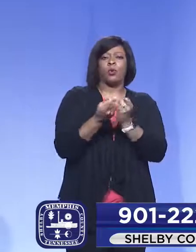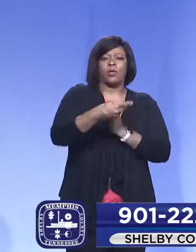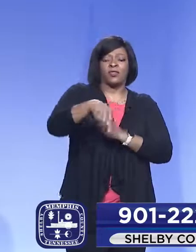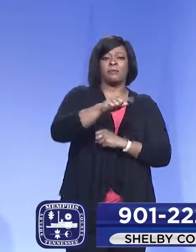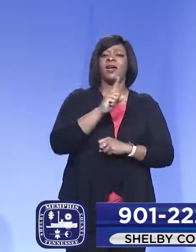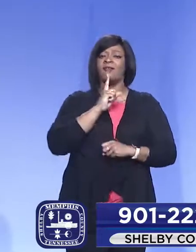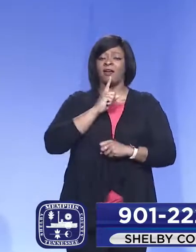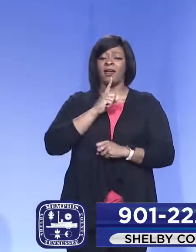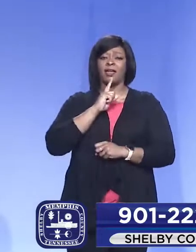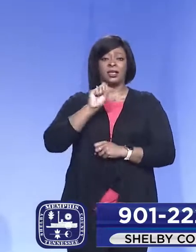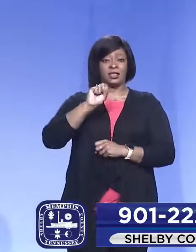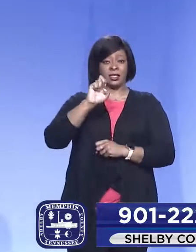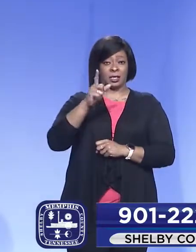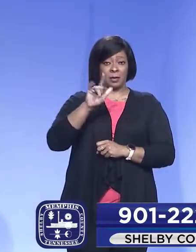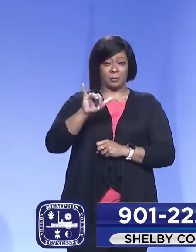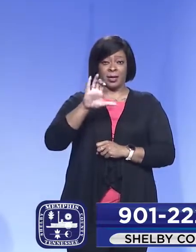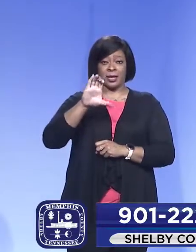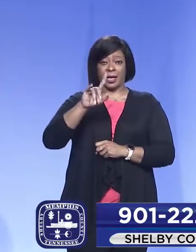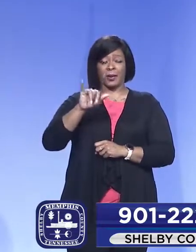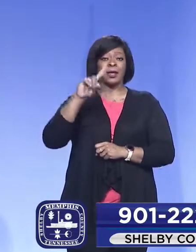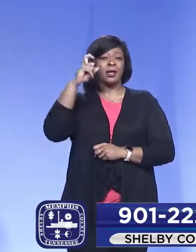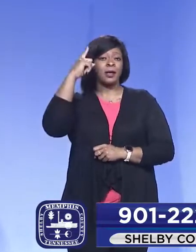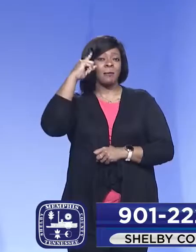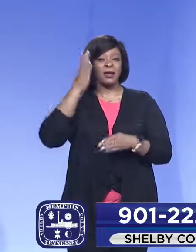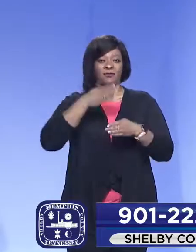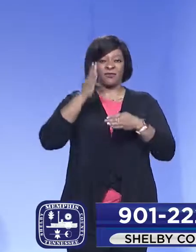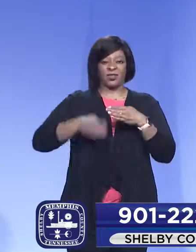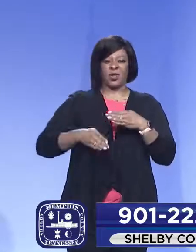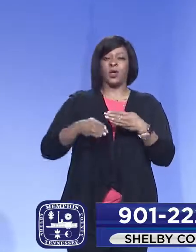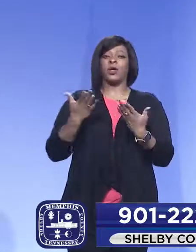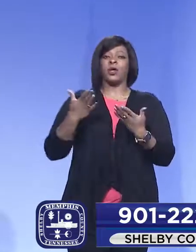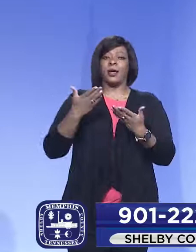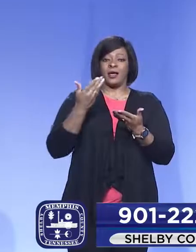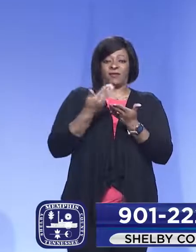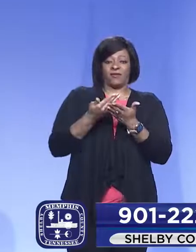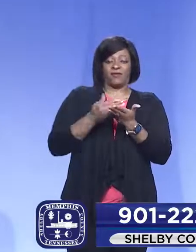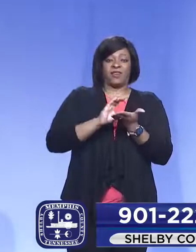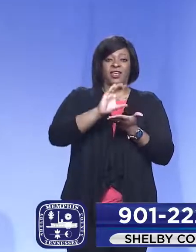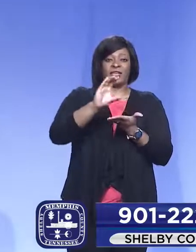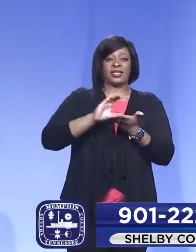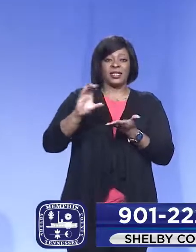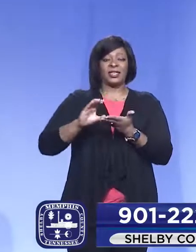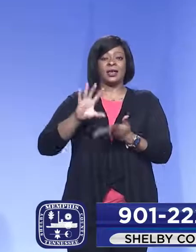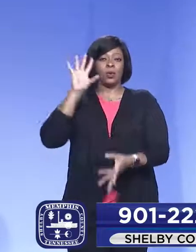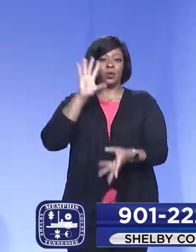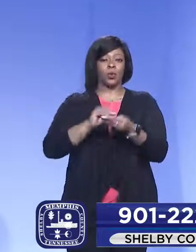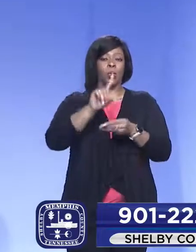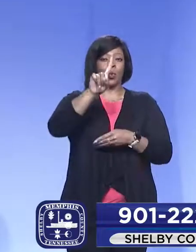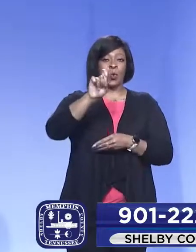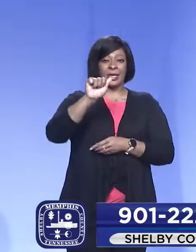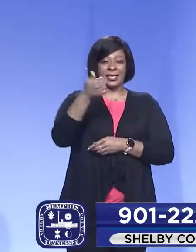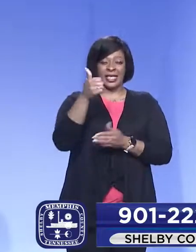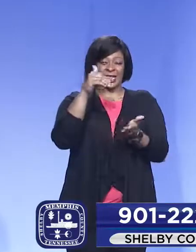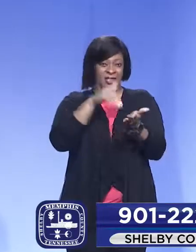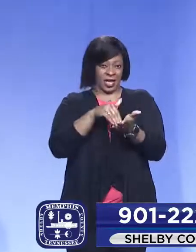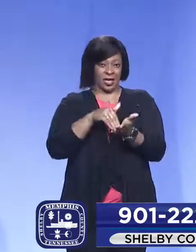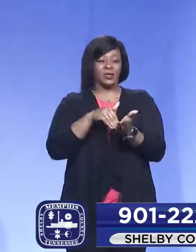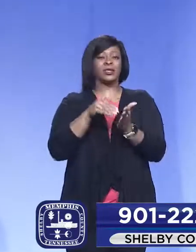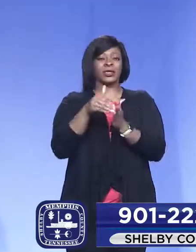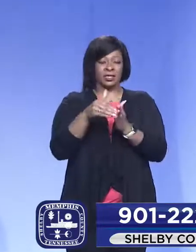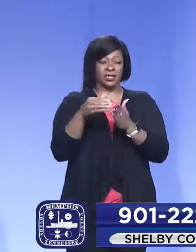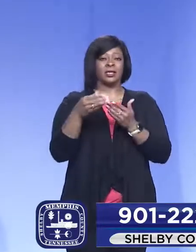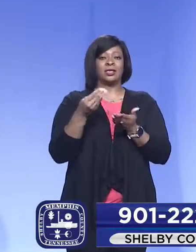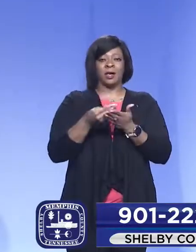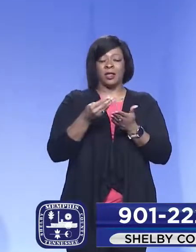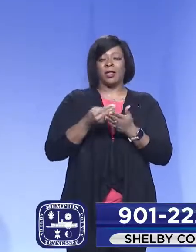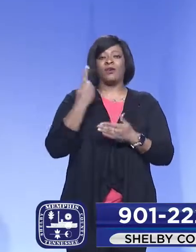fact, Shelby County government just concluded a round of funding to the tune of $110,000 for the benefit of